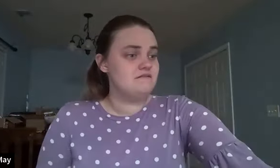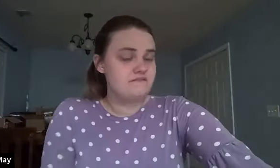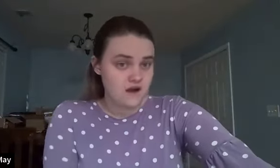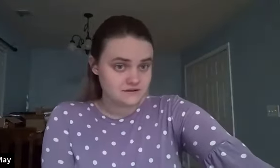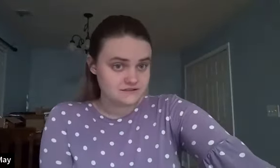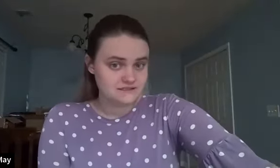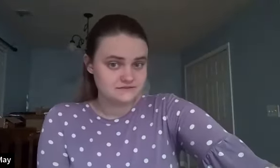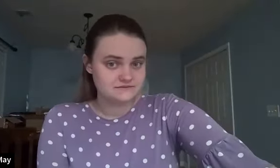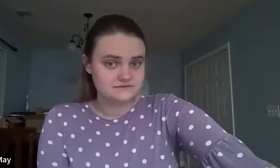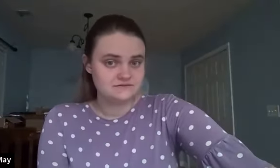Fox,